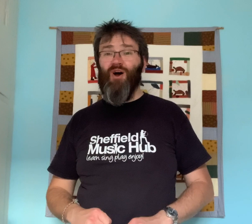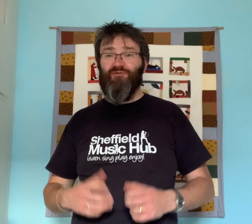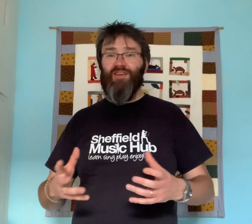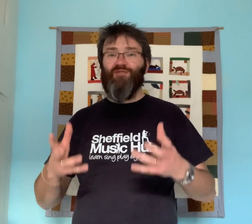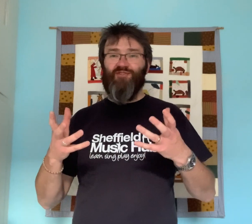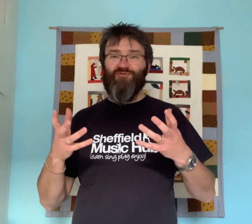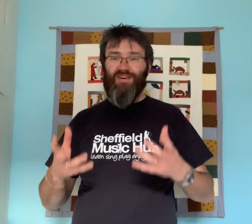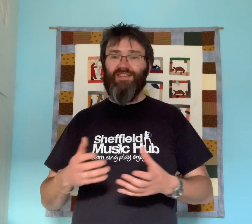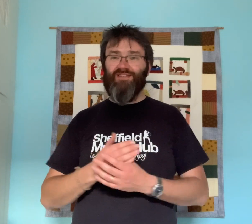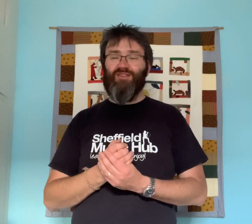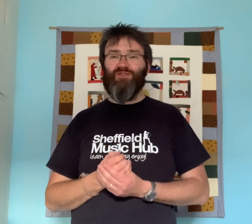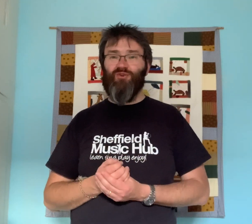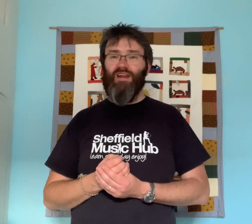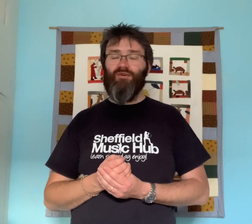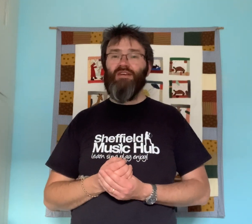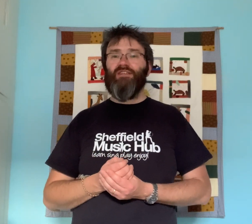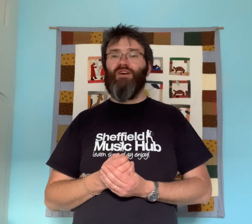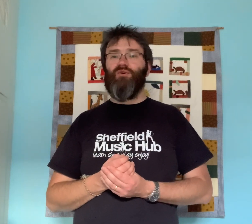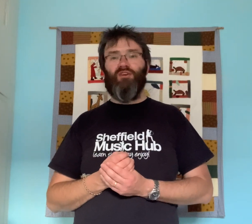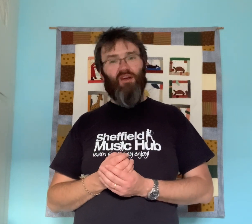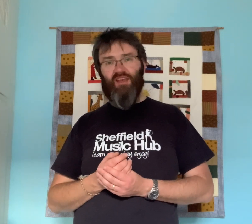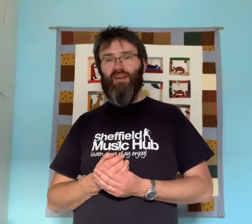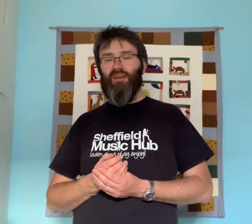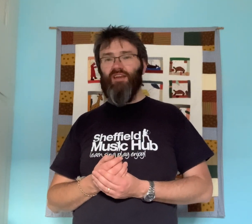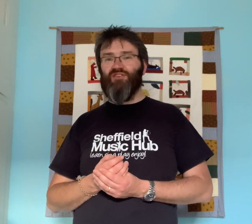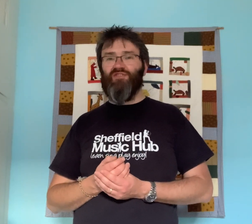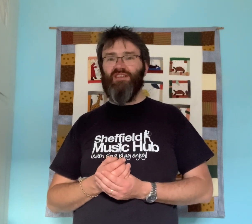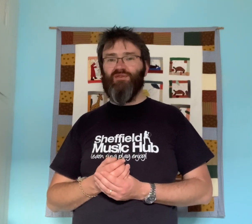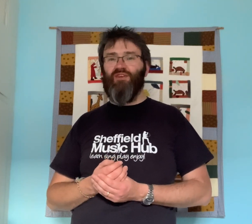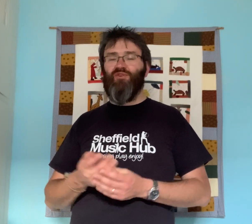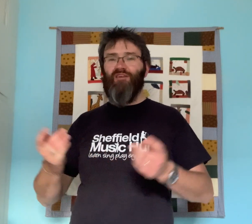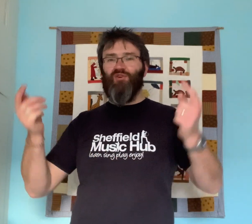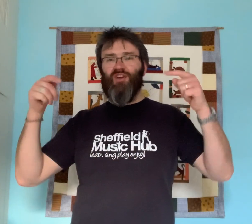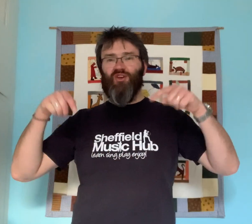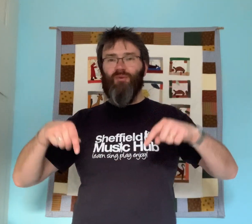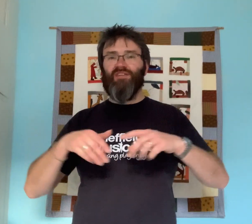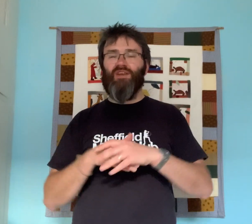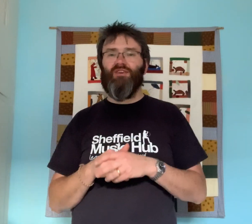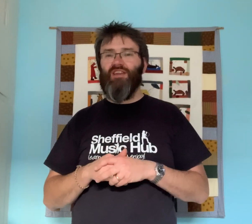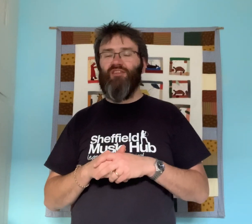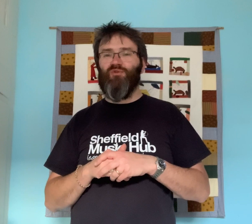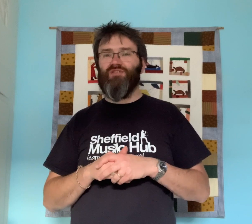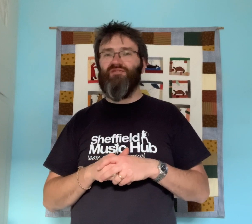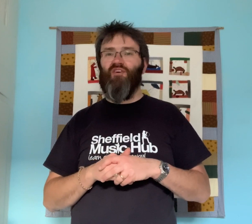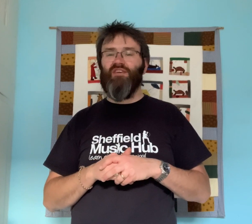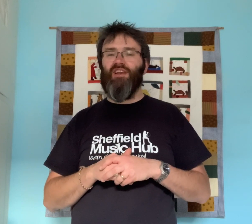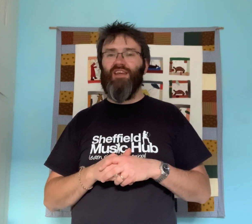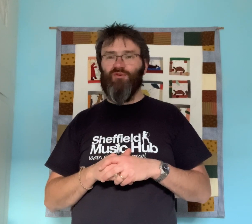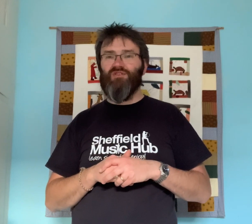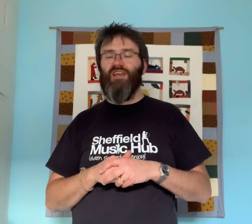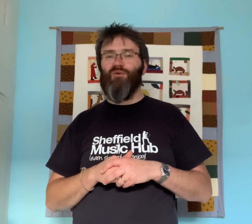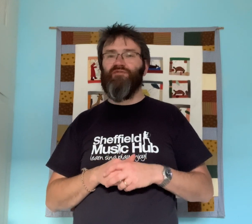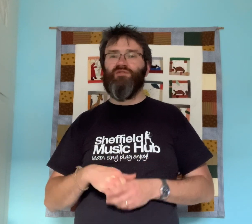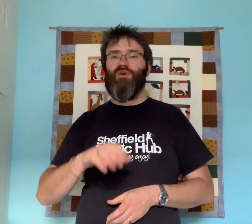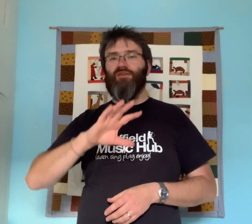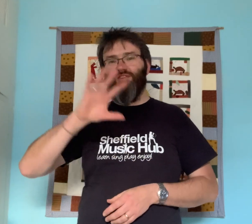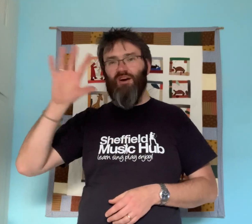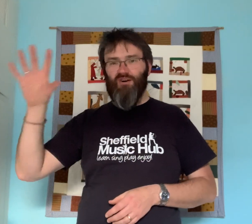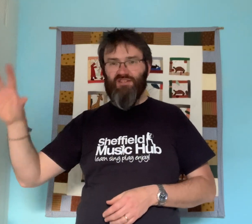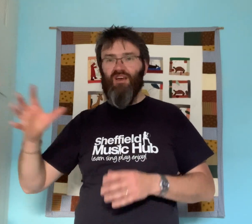Hopefully you feel ready to sing the song now. So like each of these, if you have a look in the comments underneath, you'll find a link that will take you off to Out of the Ark's